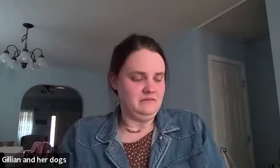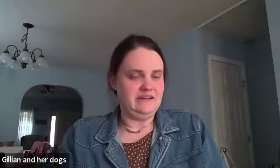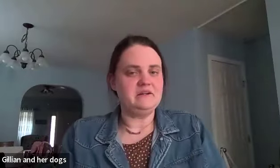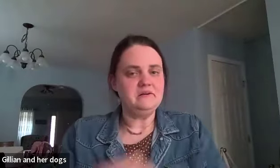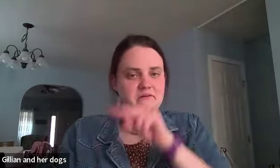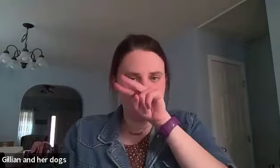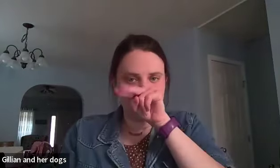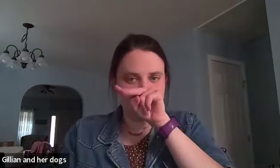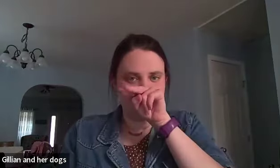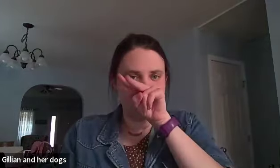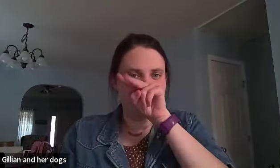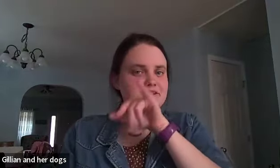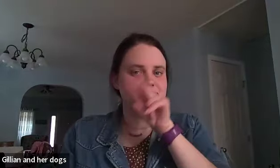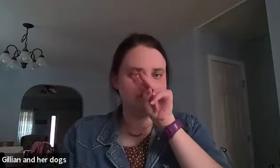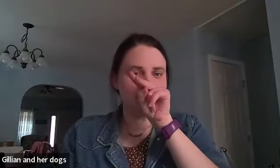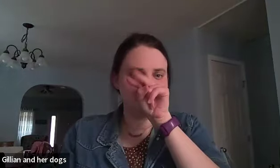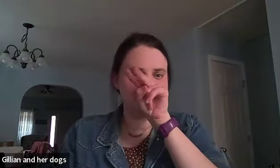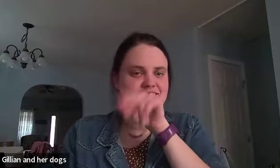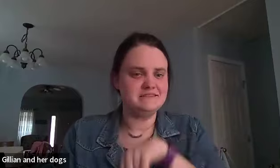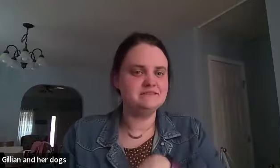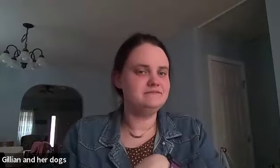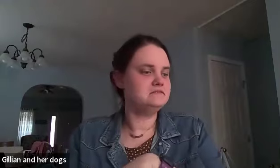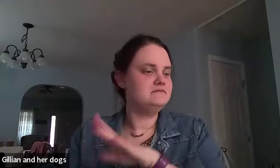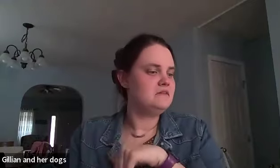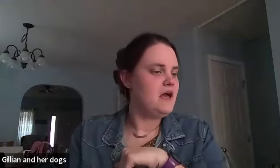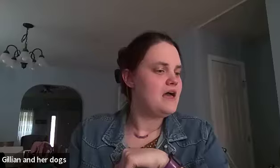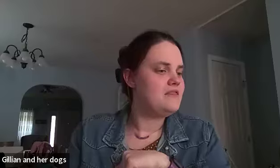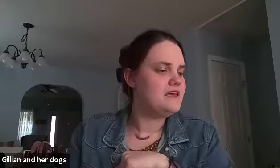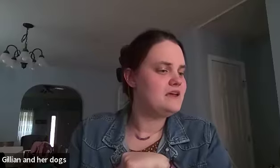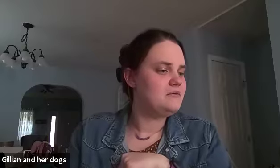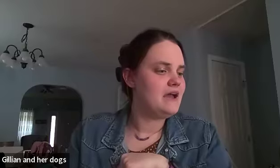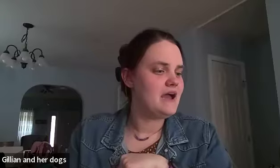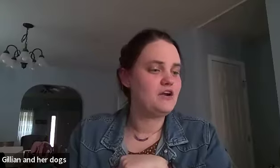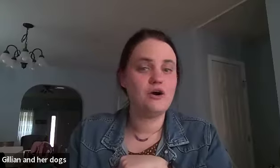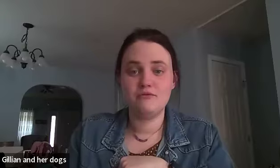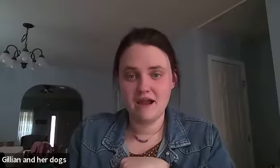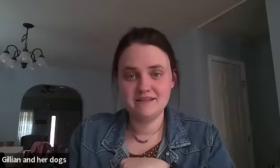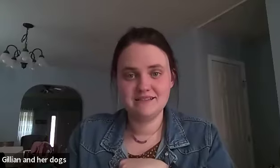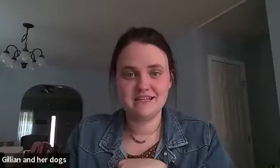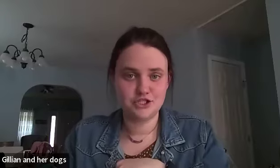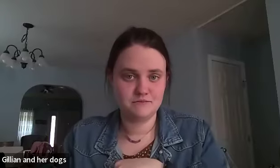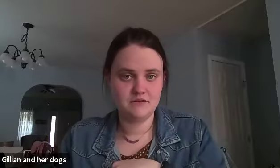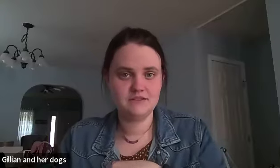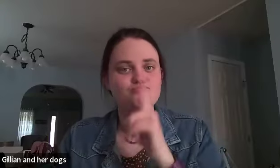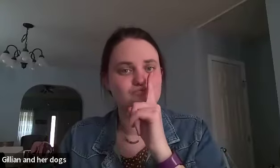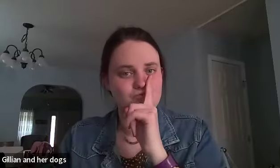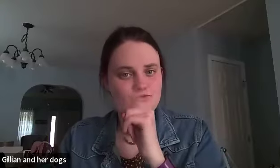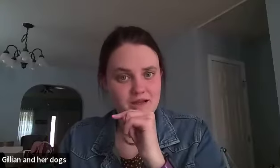We had our roach. We had our roach, roach. And then we had our rat slash mouse,